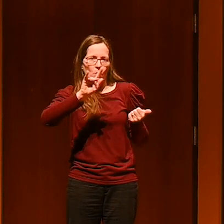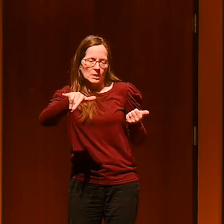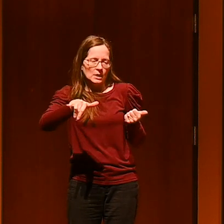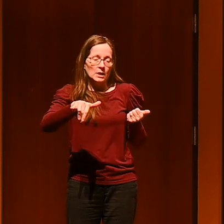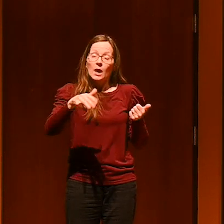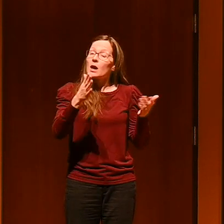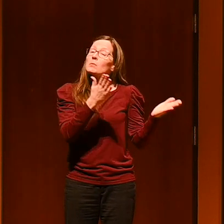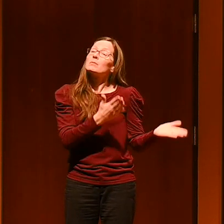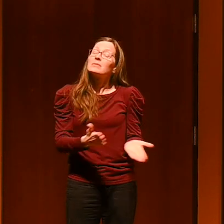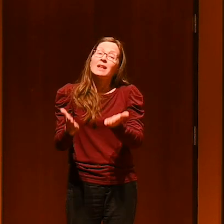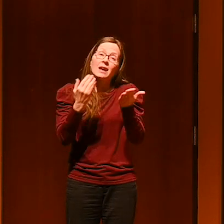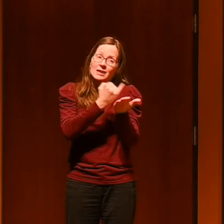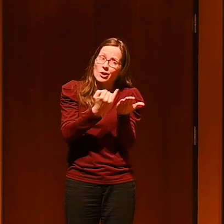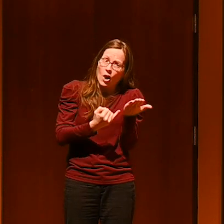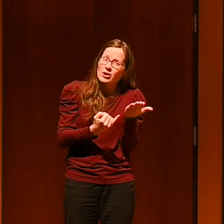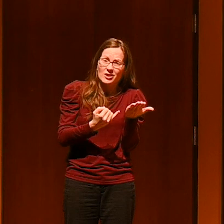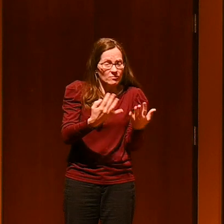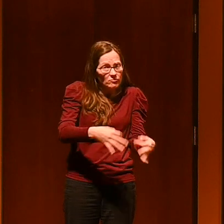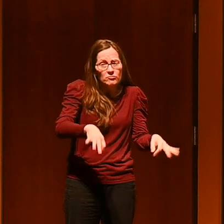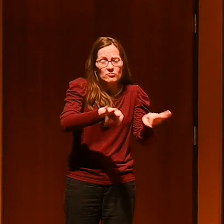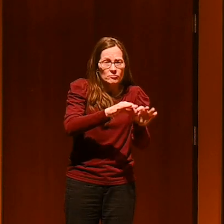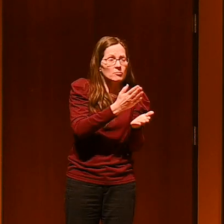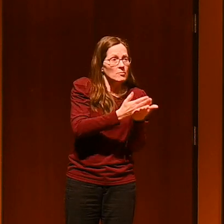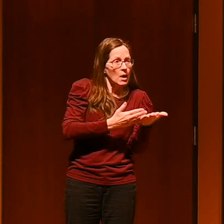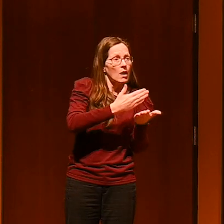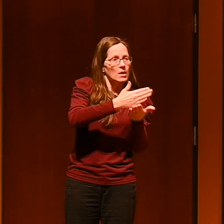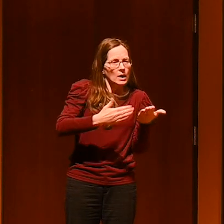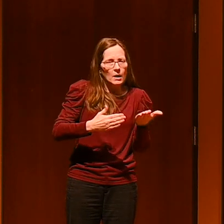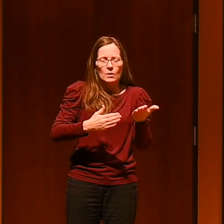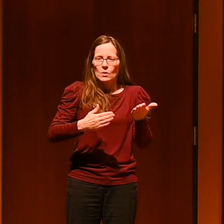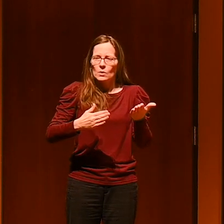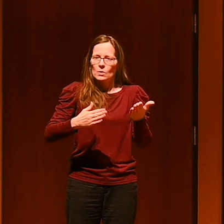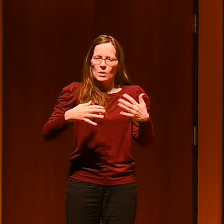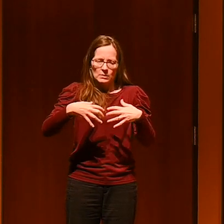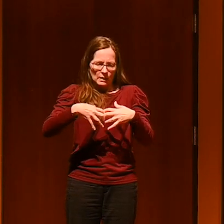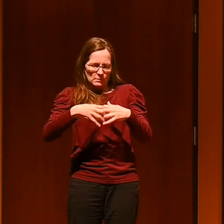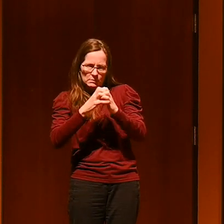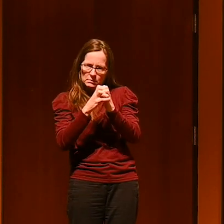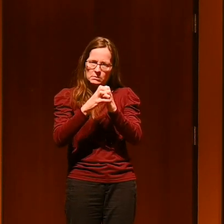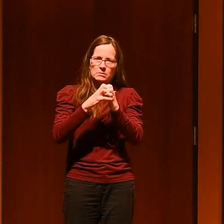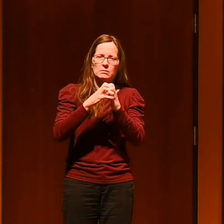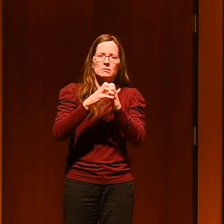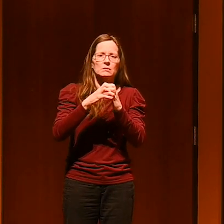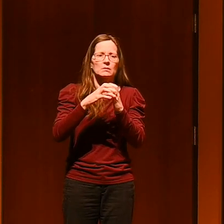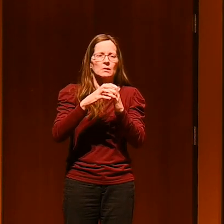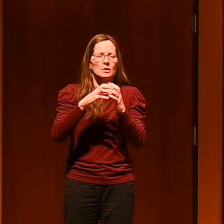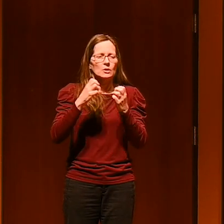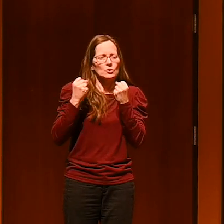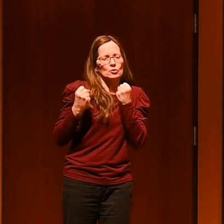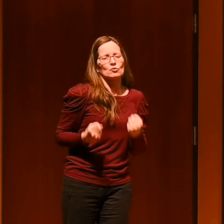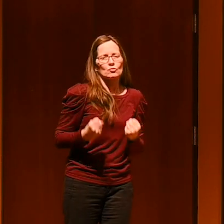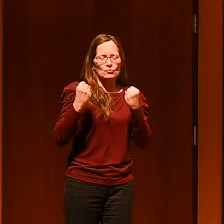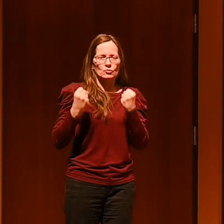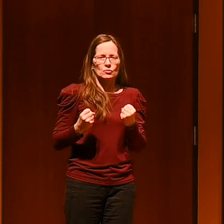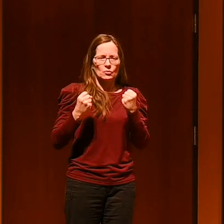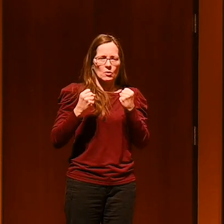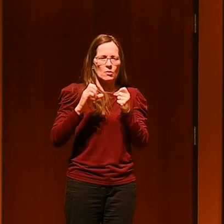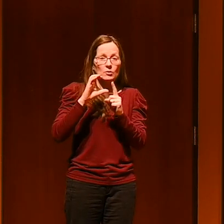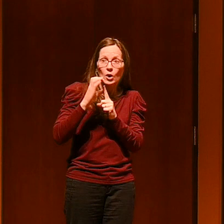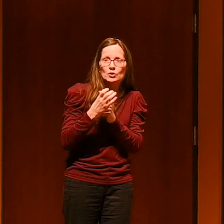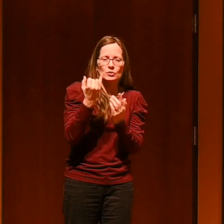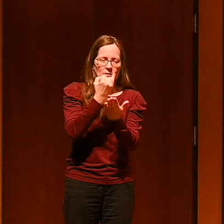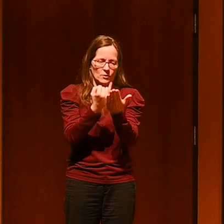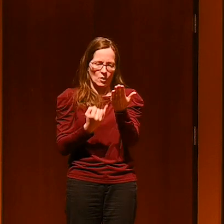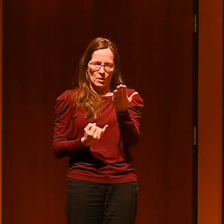to developing a robust and inclusive arts and cultural ecosystem here. A well-conceived plan helps